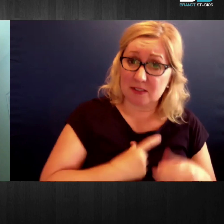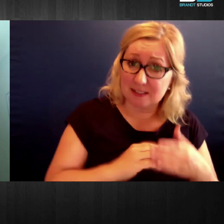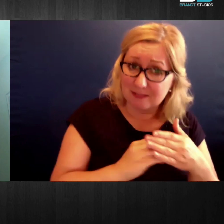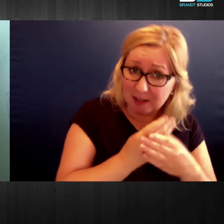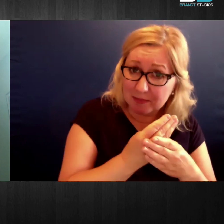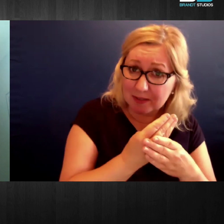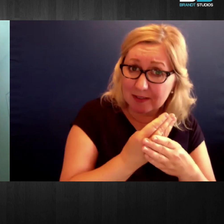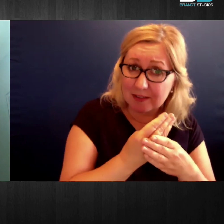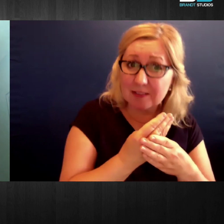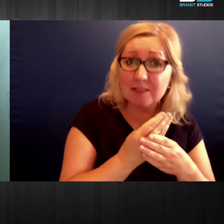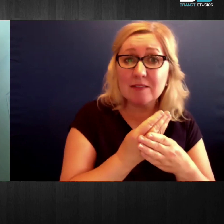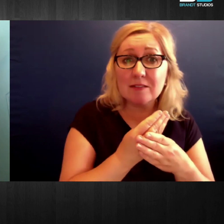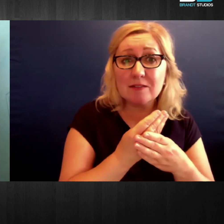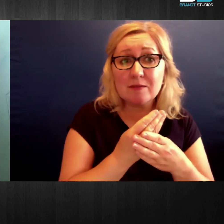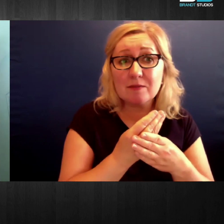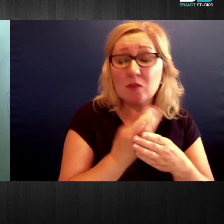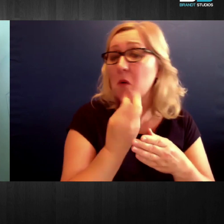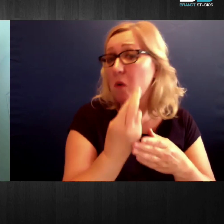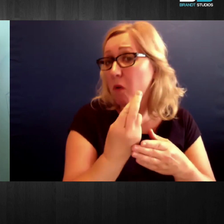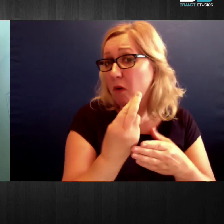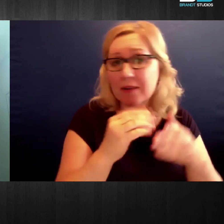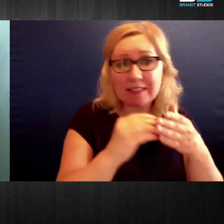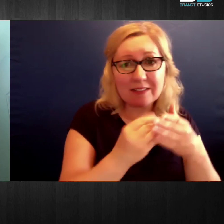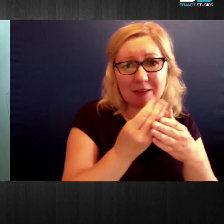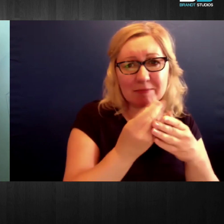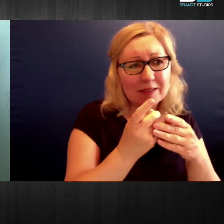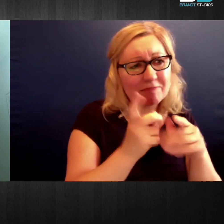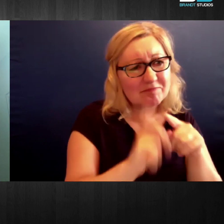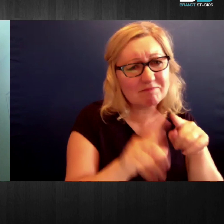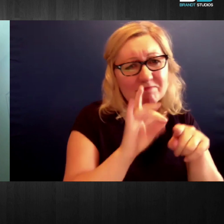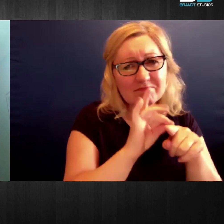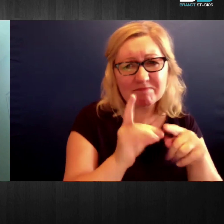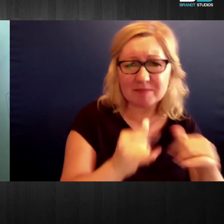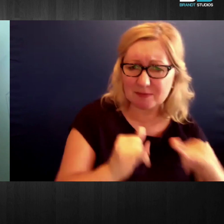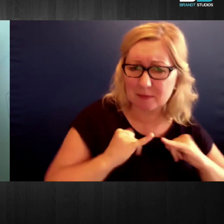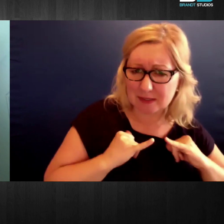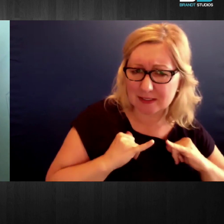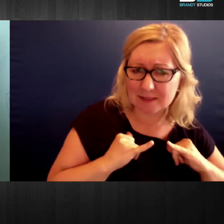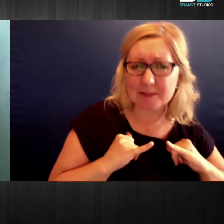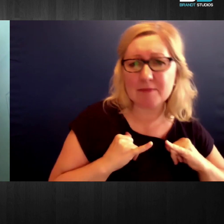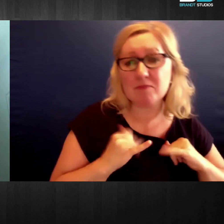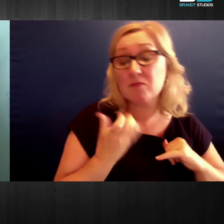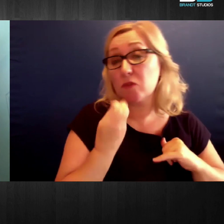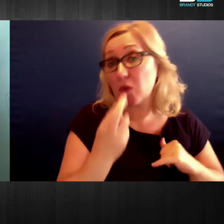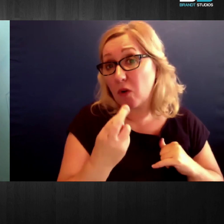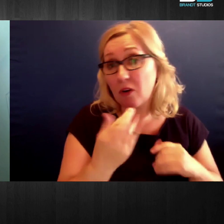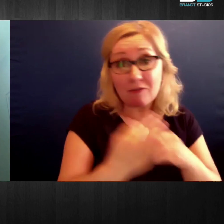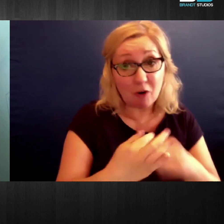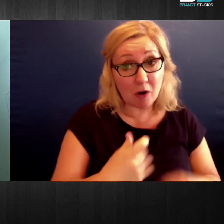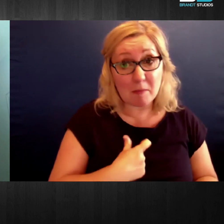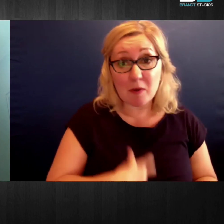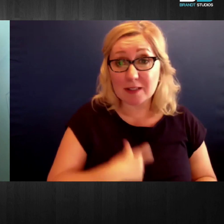developing different aptitudes and so on, or even for personal success, but they're not, their role in terms of